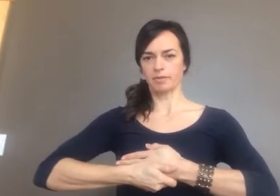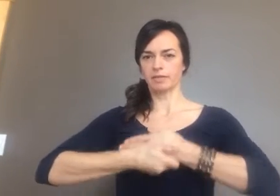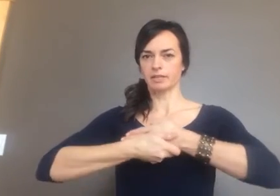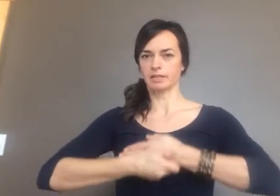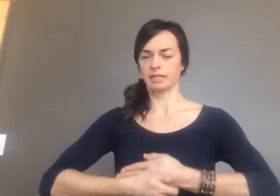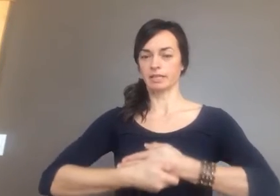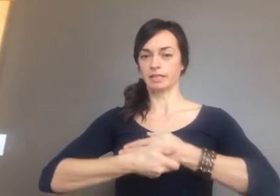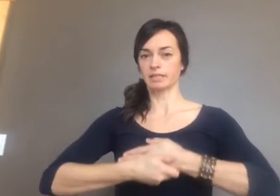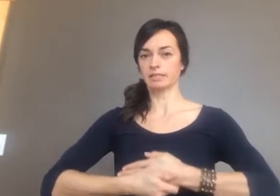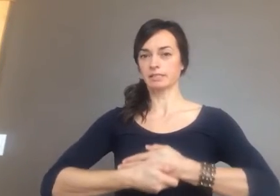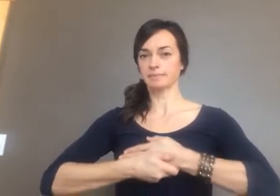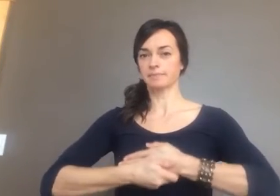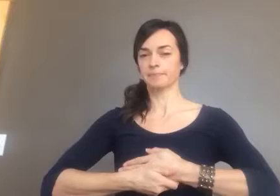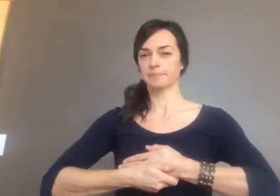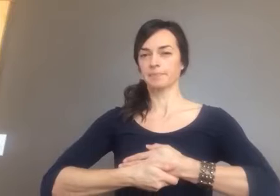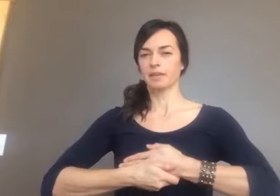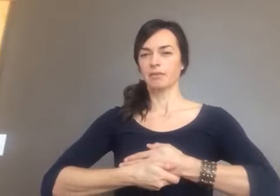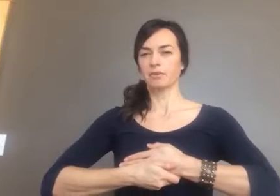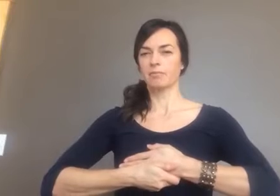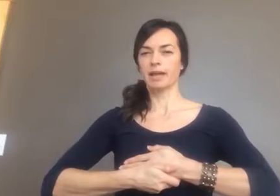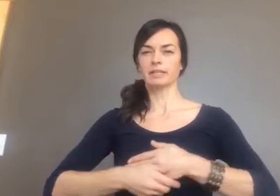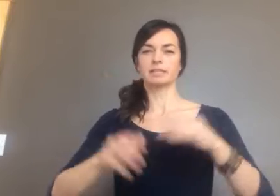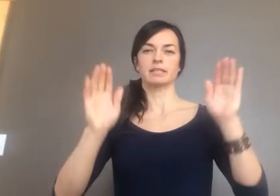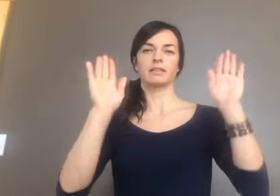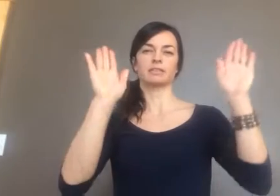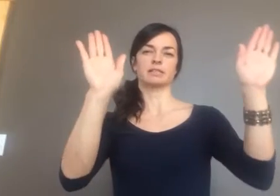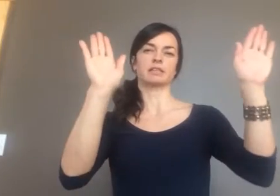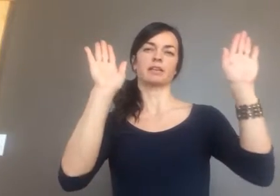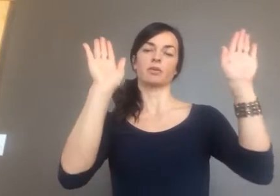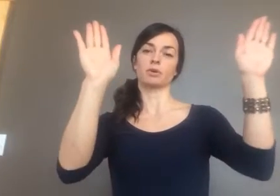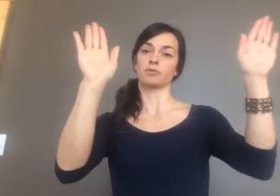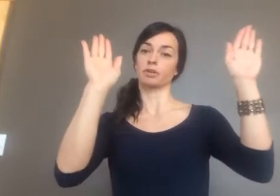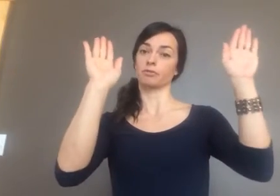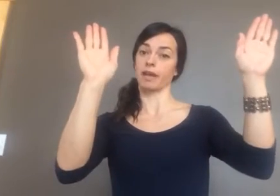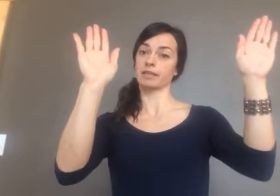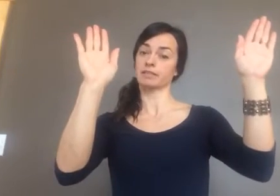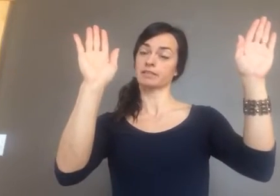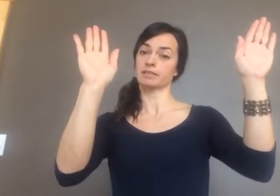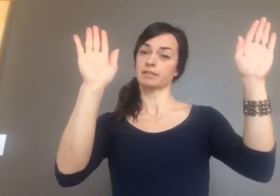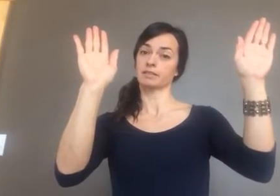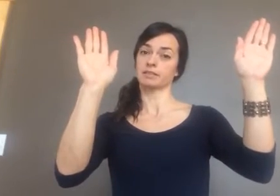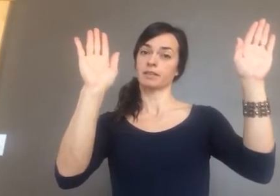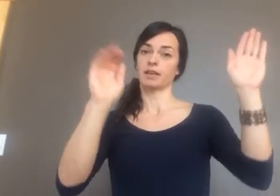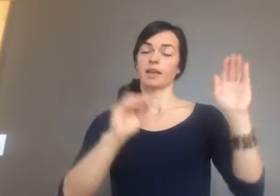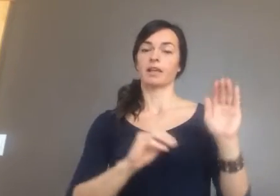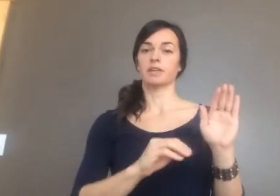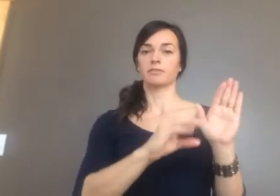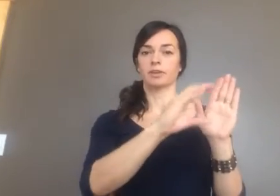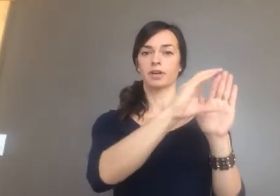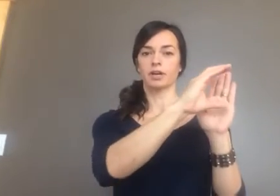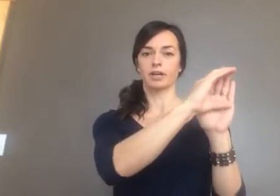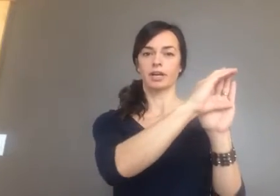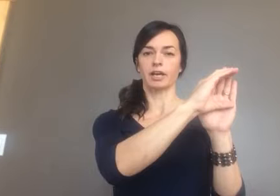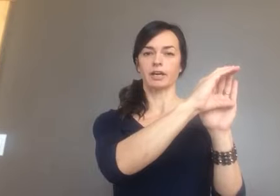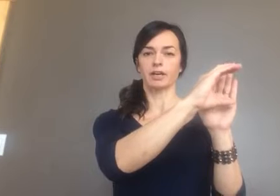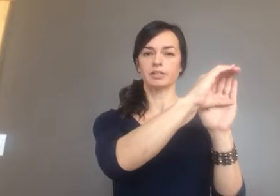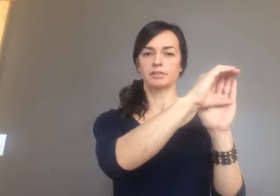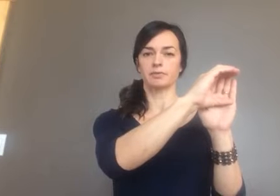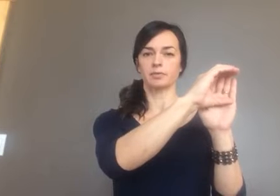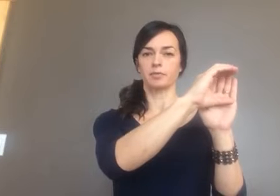it. England's. For magna, it's another word for great. And then for carta, a carta is a form of